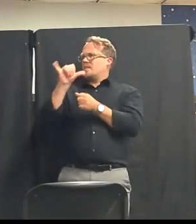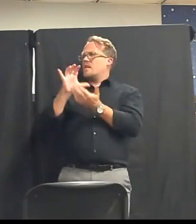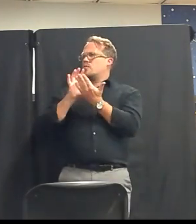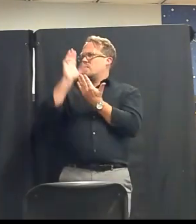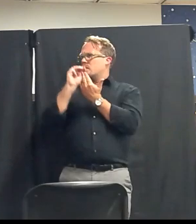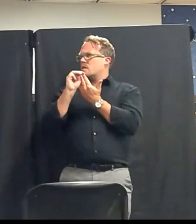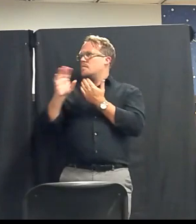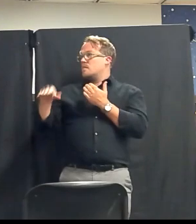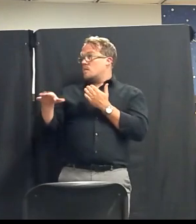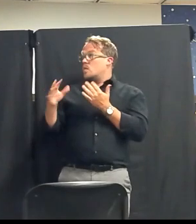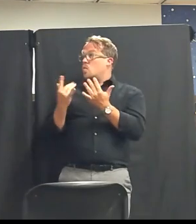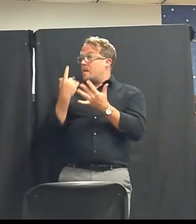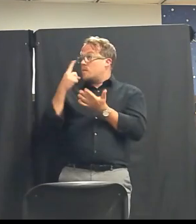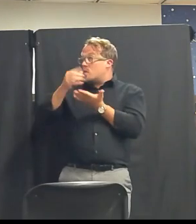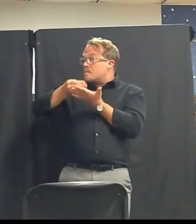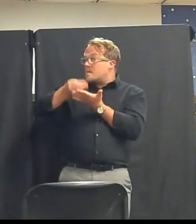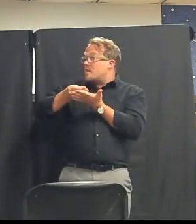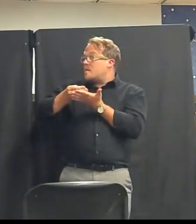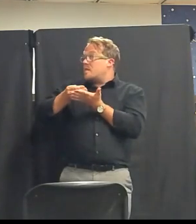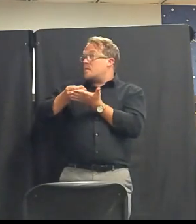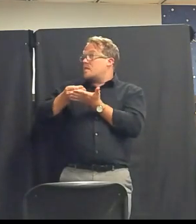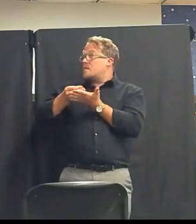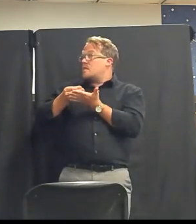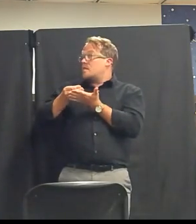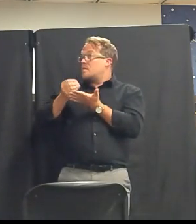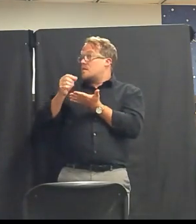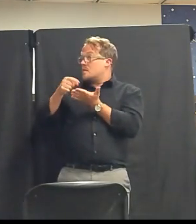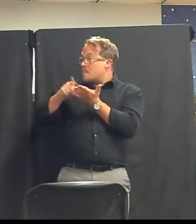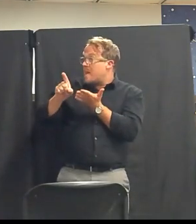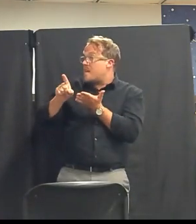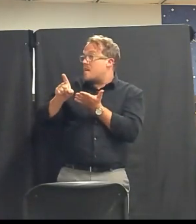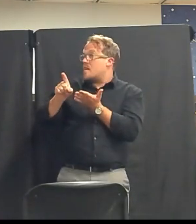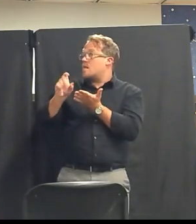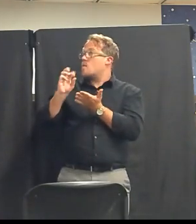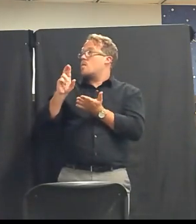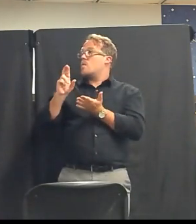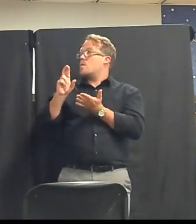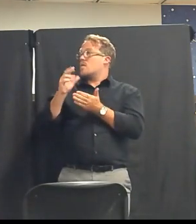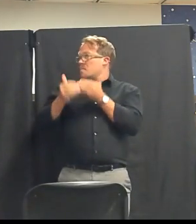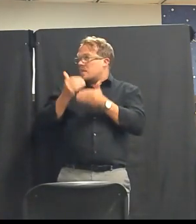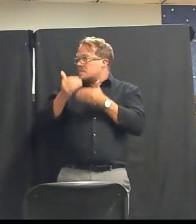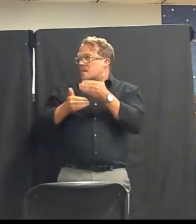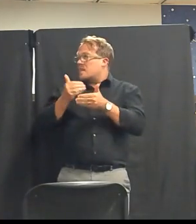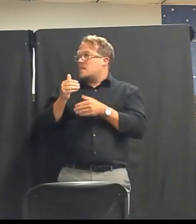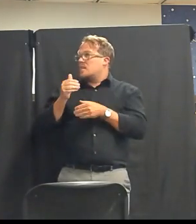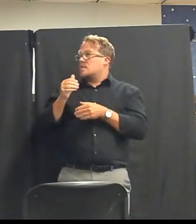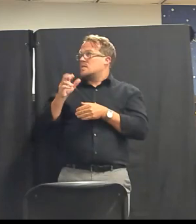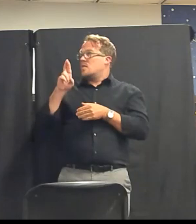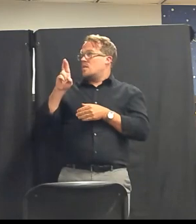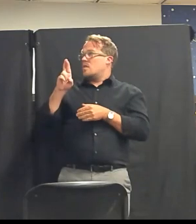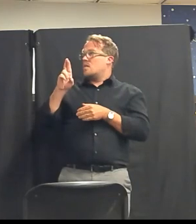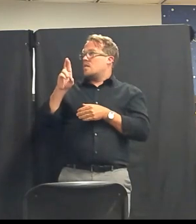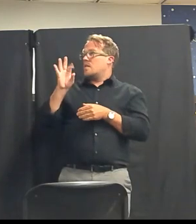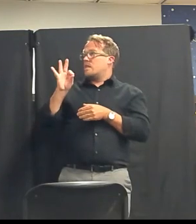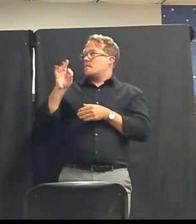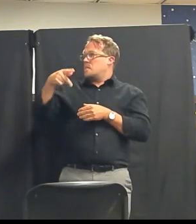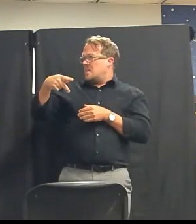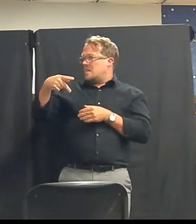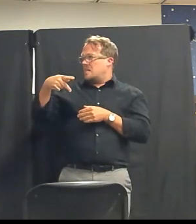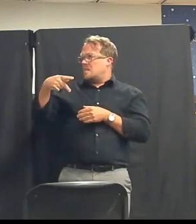before we get that curriculum? Are we waiting for the money to purchase it? Or the process?